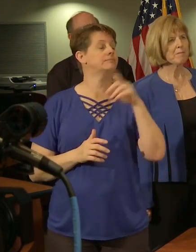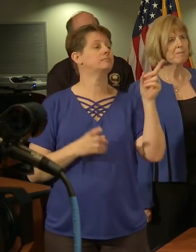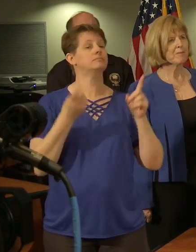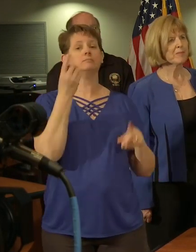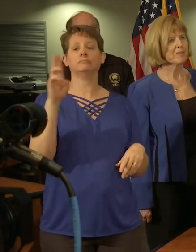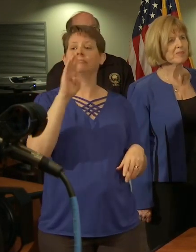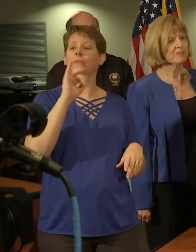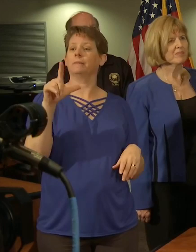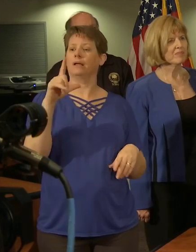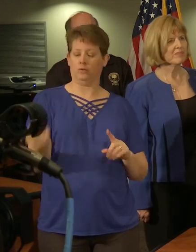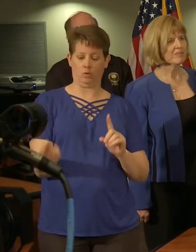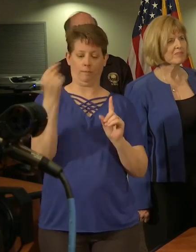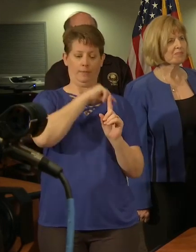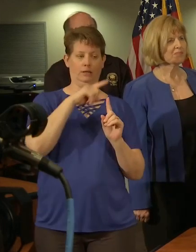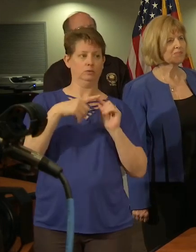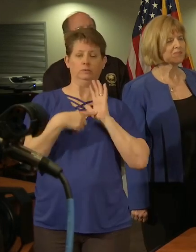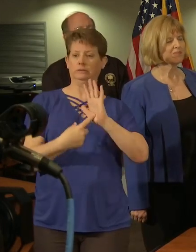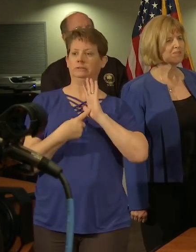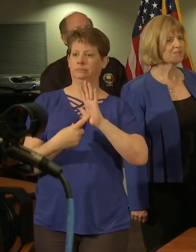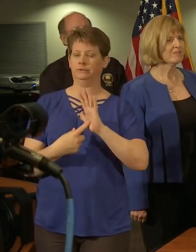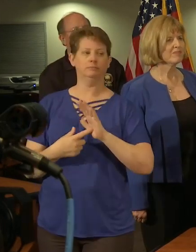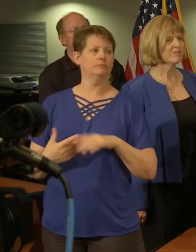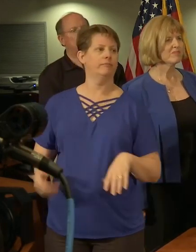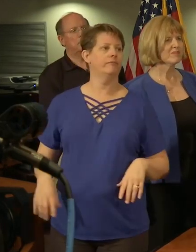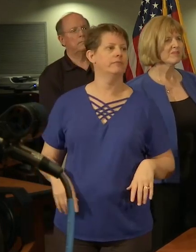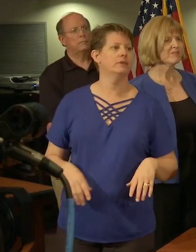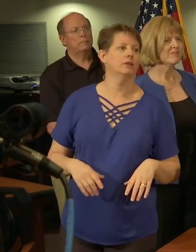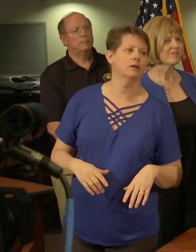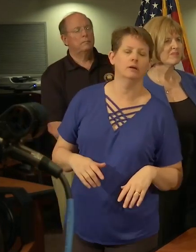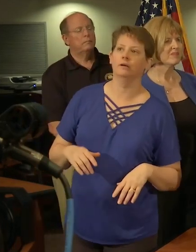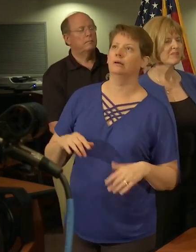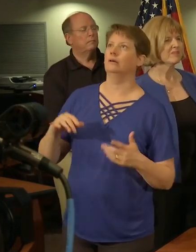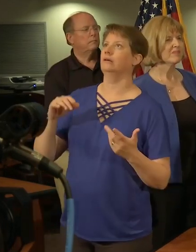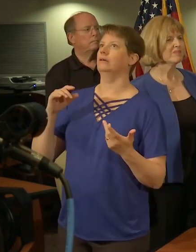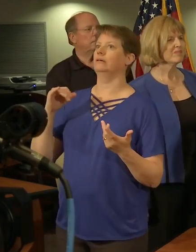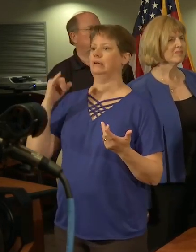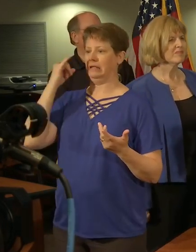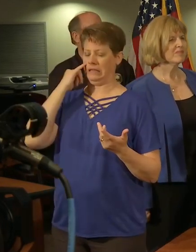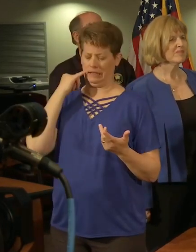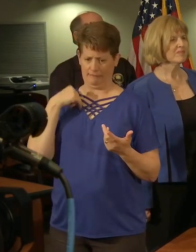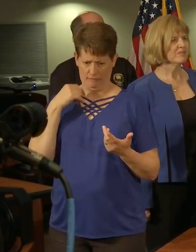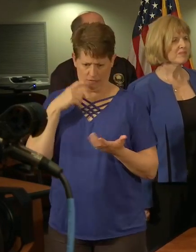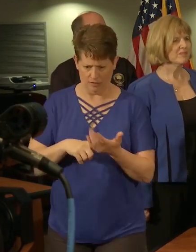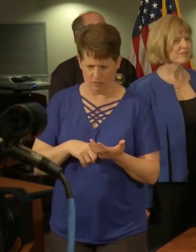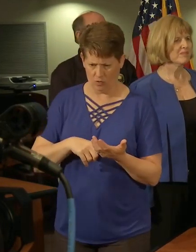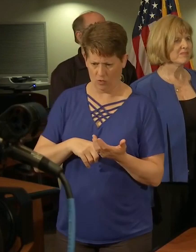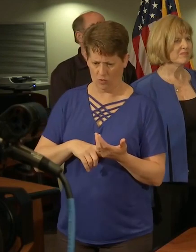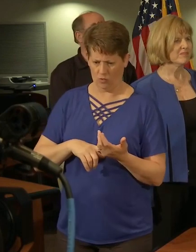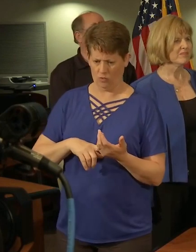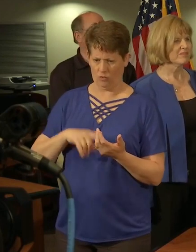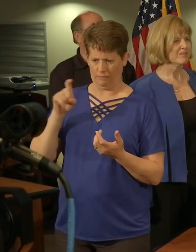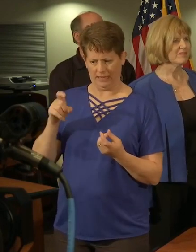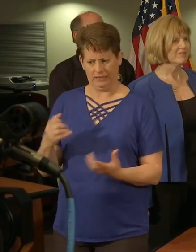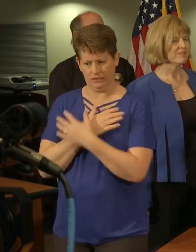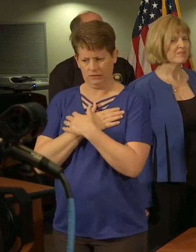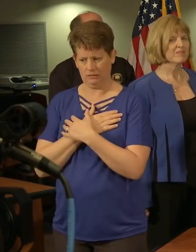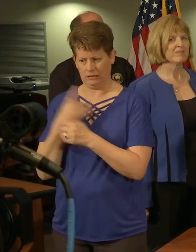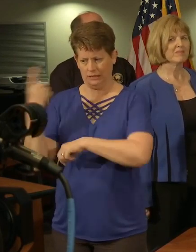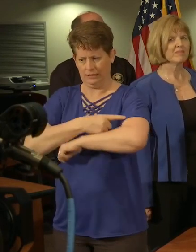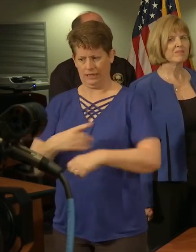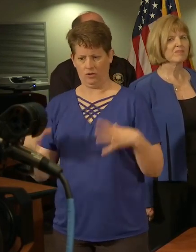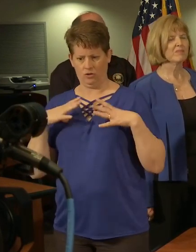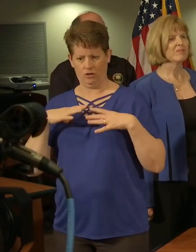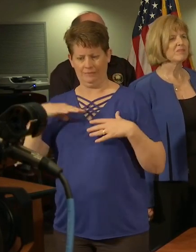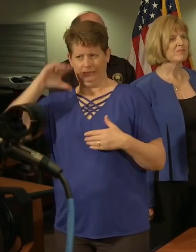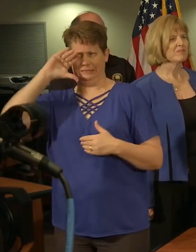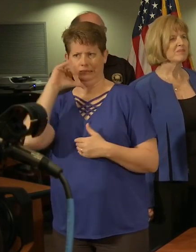to go back to symptoms, what should someone look for immediately to say, hey, I might need to take a day off. This isn't